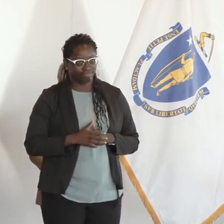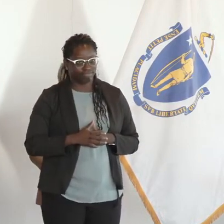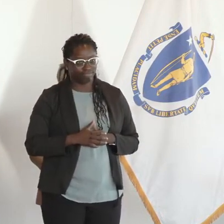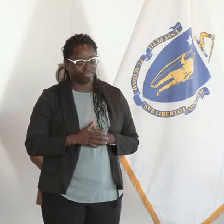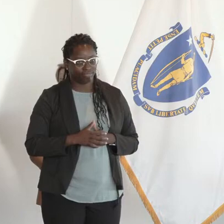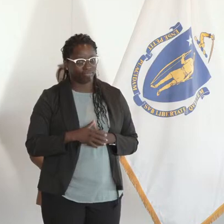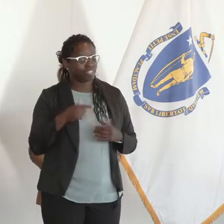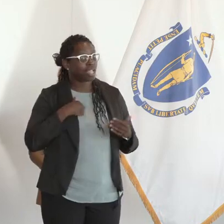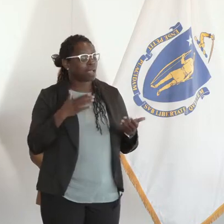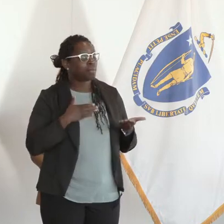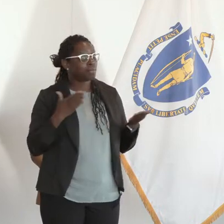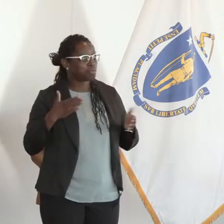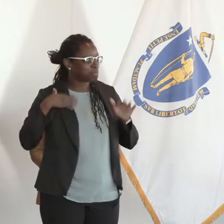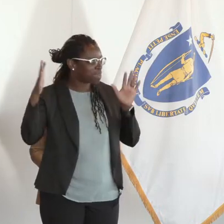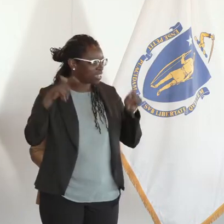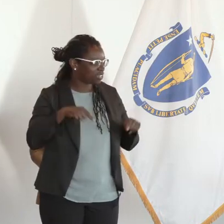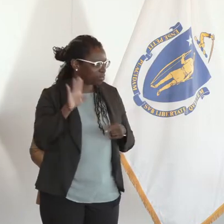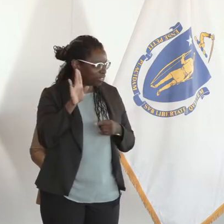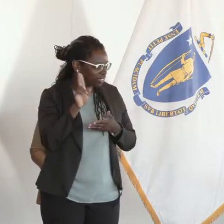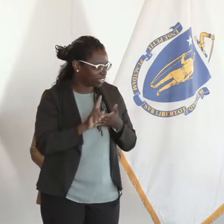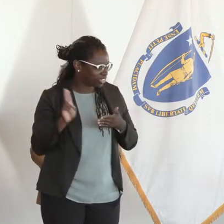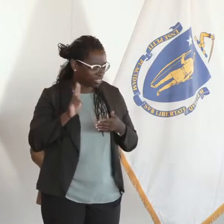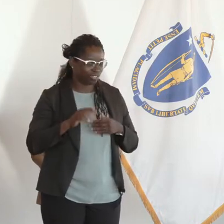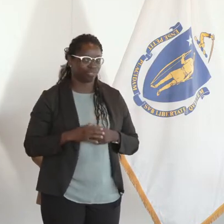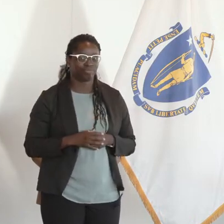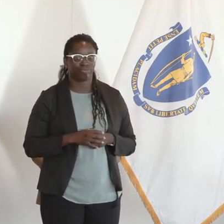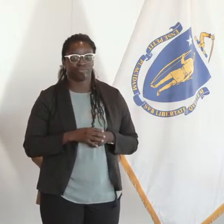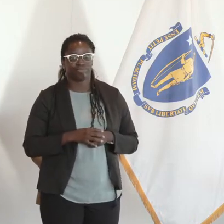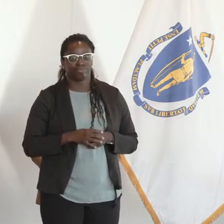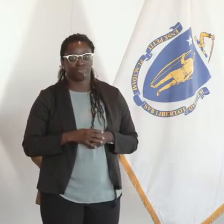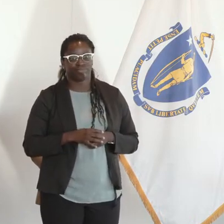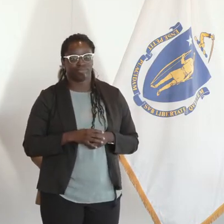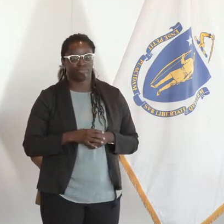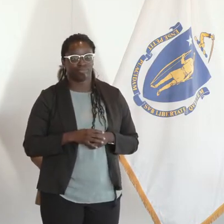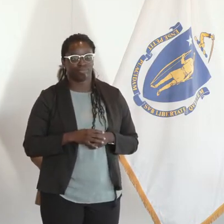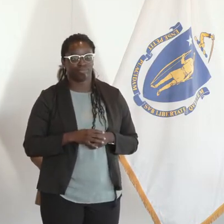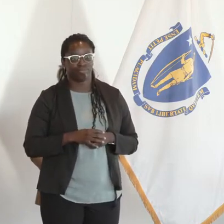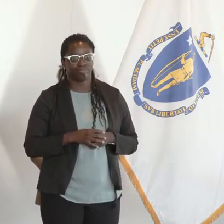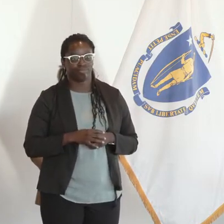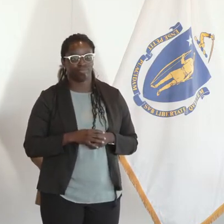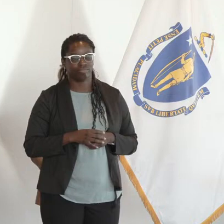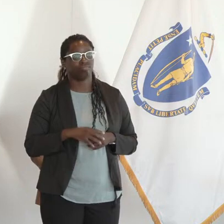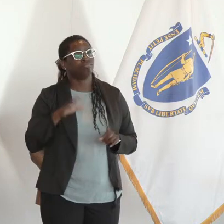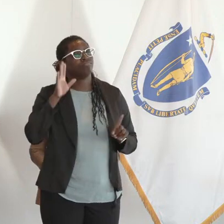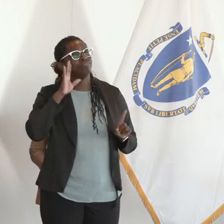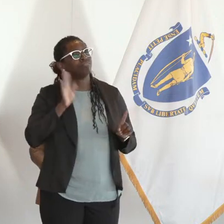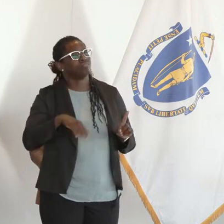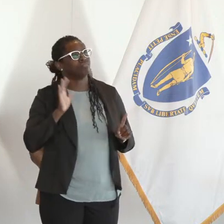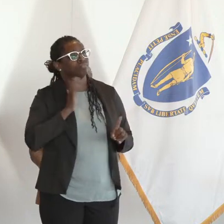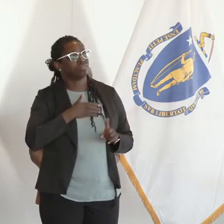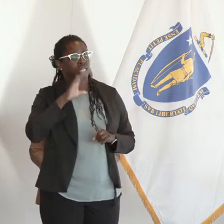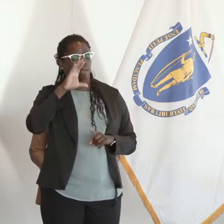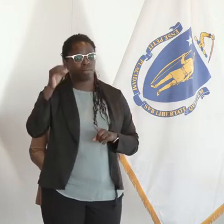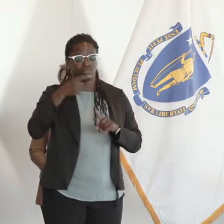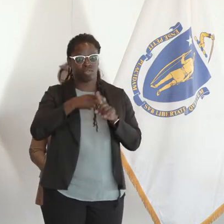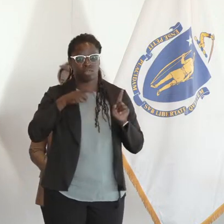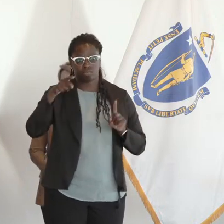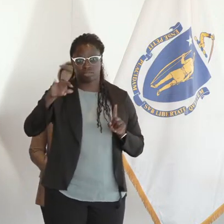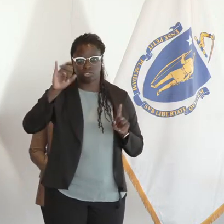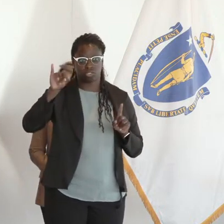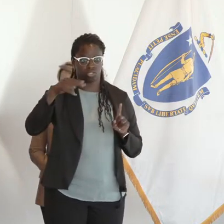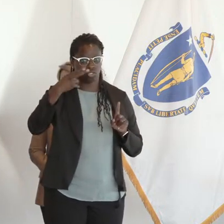at Boston University. Our company, Manulife John Hancock, has a long history with BU that we're very proud